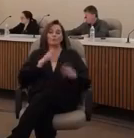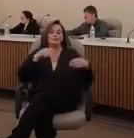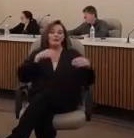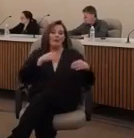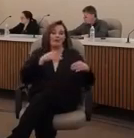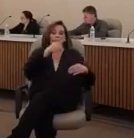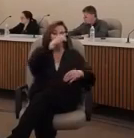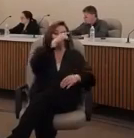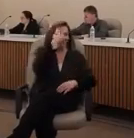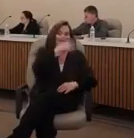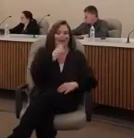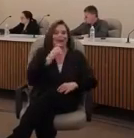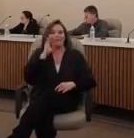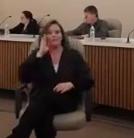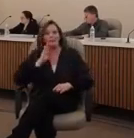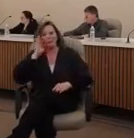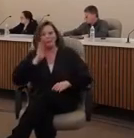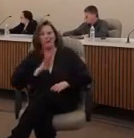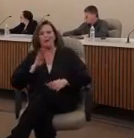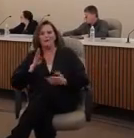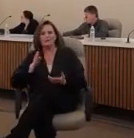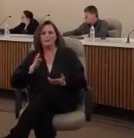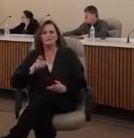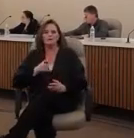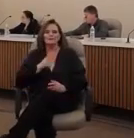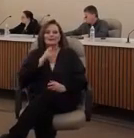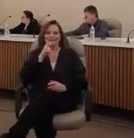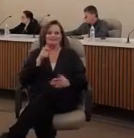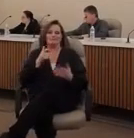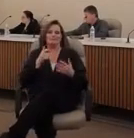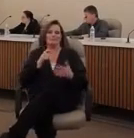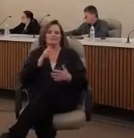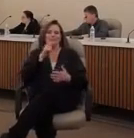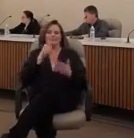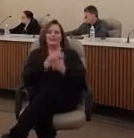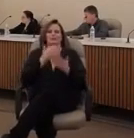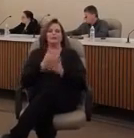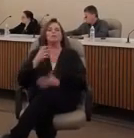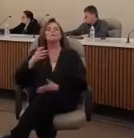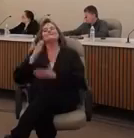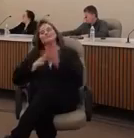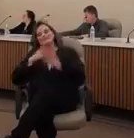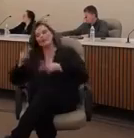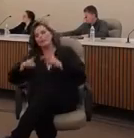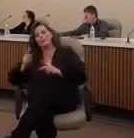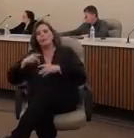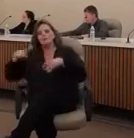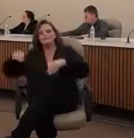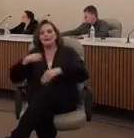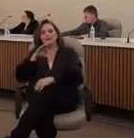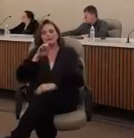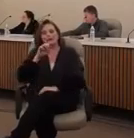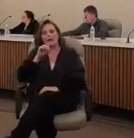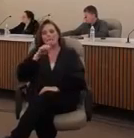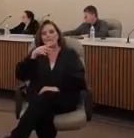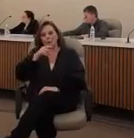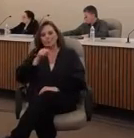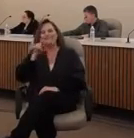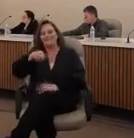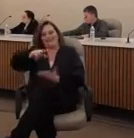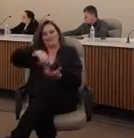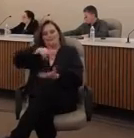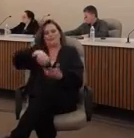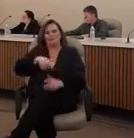and brown mulch. It's not manure. So not Yeah, it's manure. not mixed No. with the Mulch that manure. has No, manure or in it. Right. some people sell compost soil, so that's mixed, so it has a Okay.